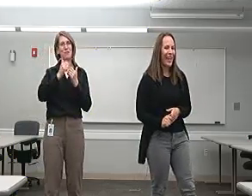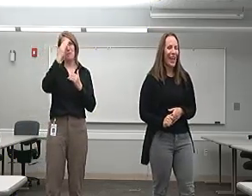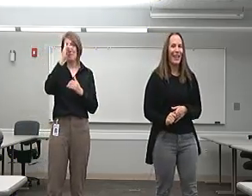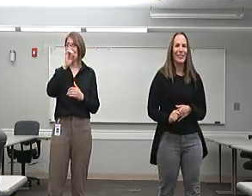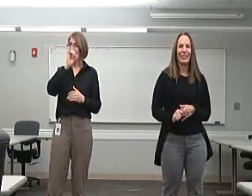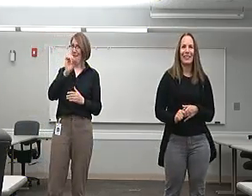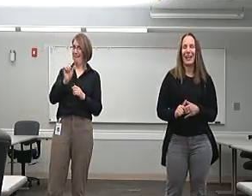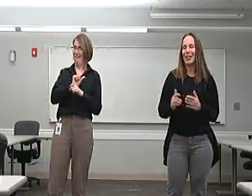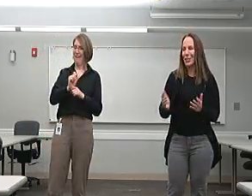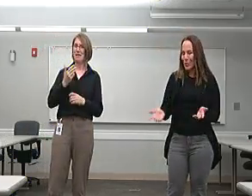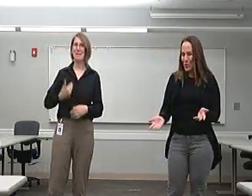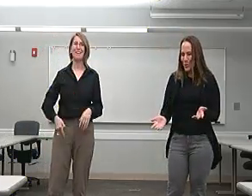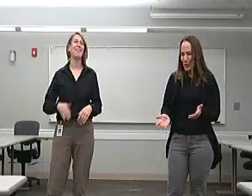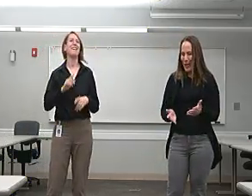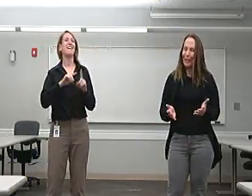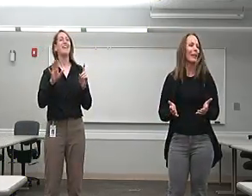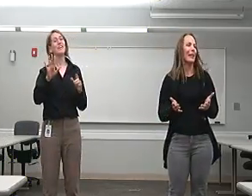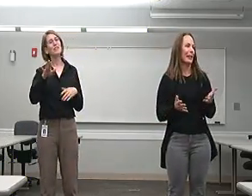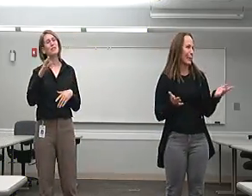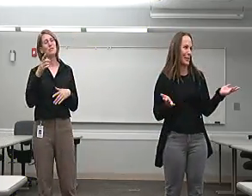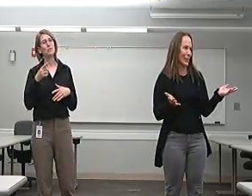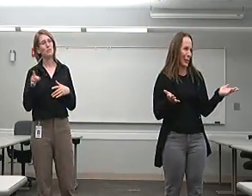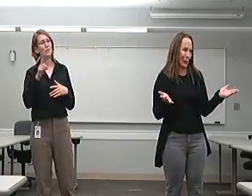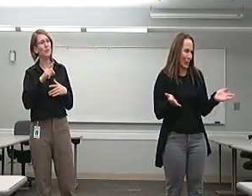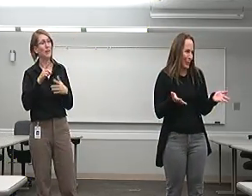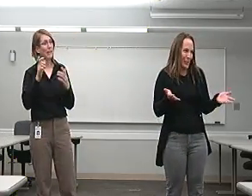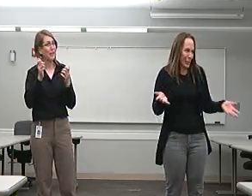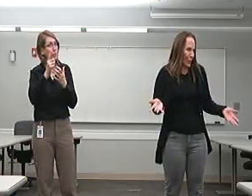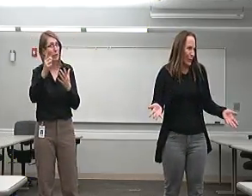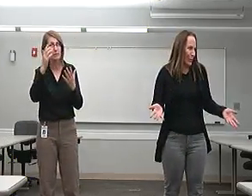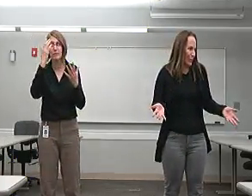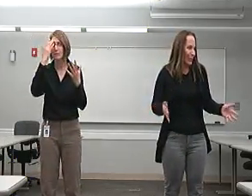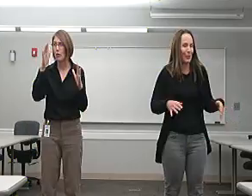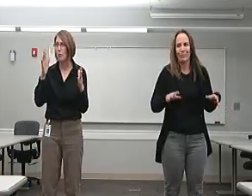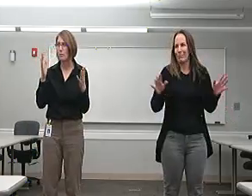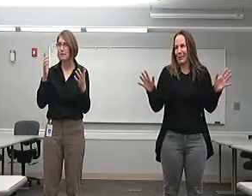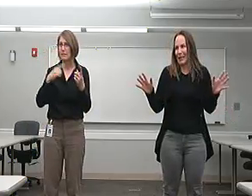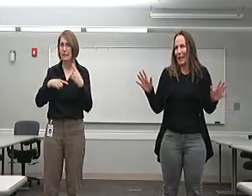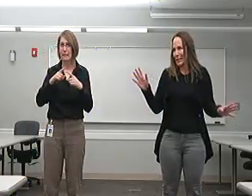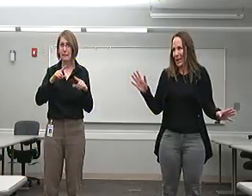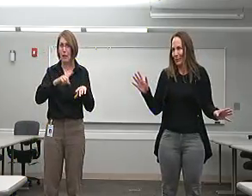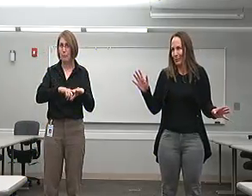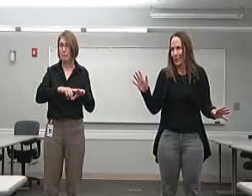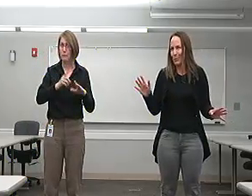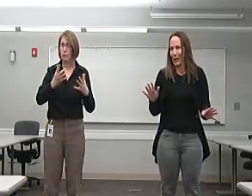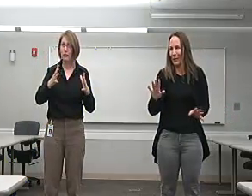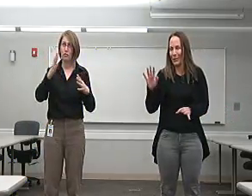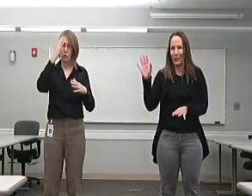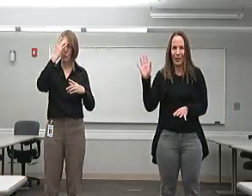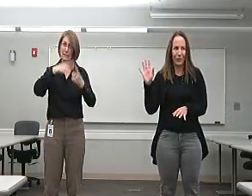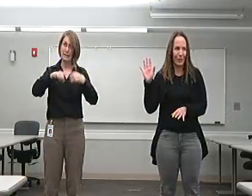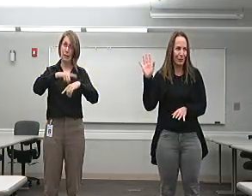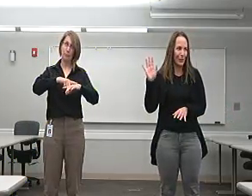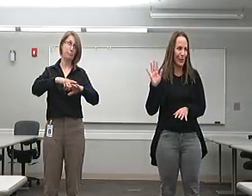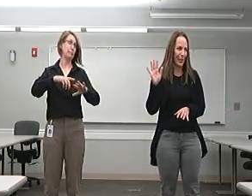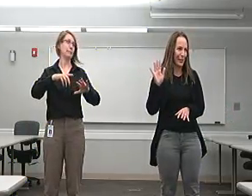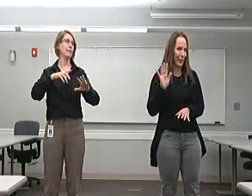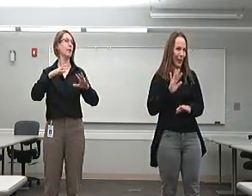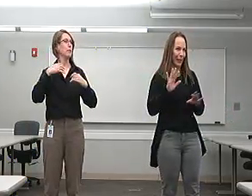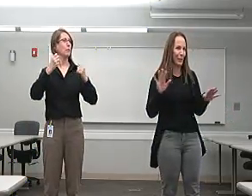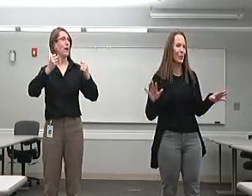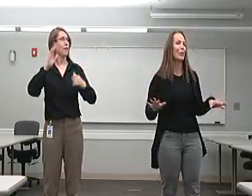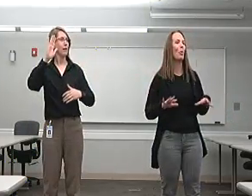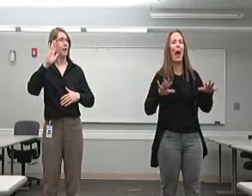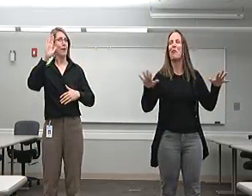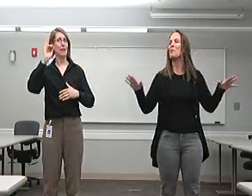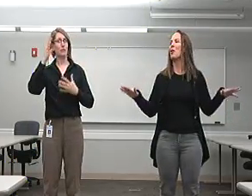As you likely, is there anyone who doesn't know signing time? Be brave. It's okay if you don't know signing time. Okay, I just want to know how far